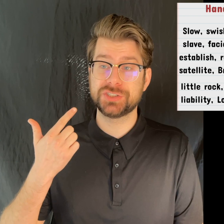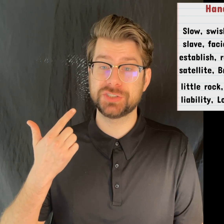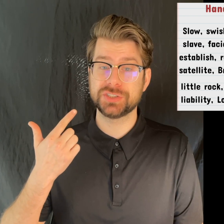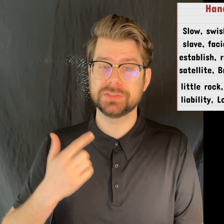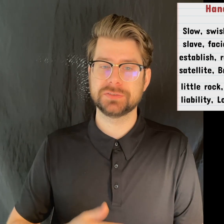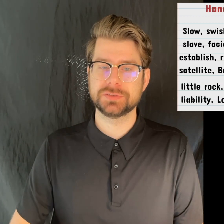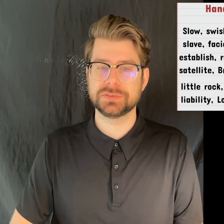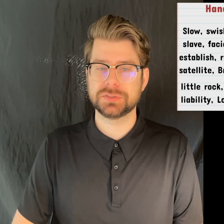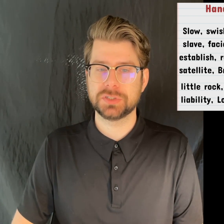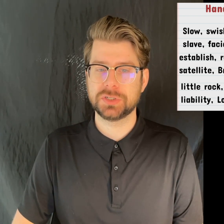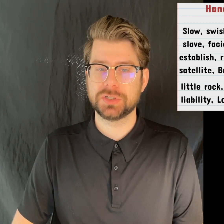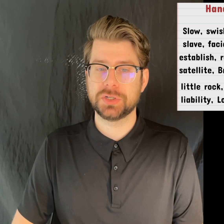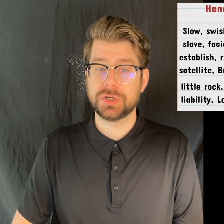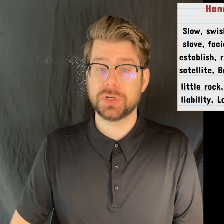swish,